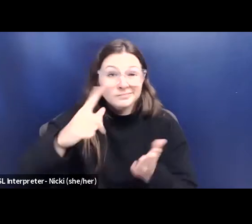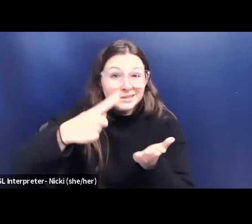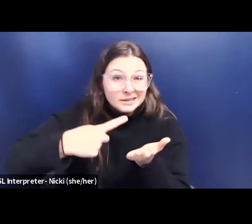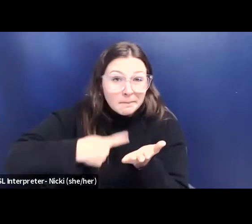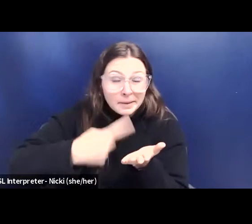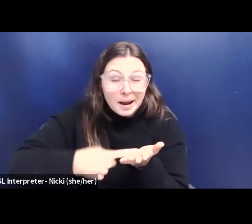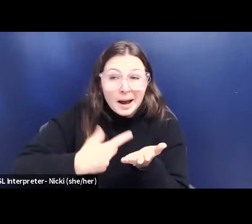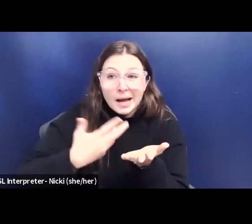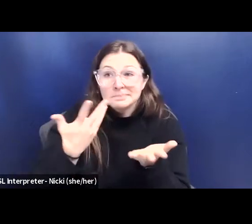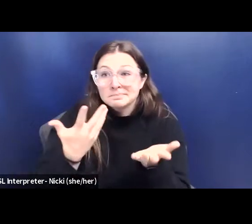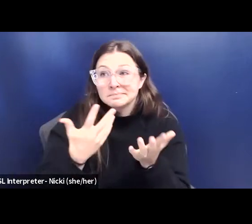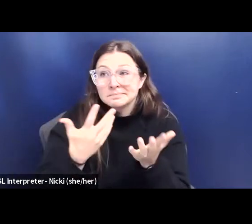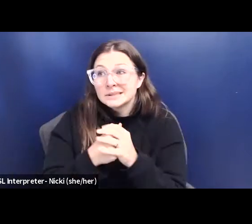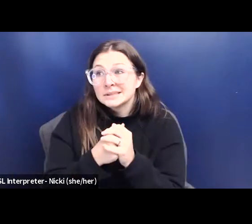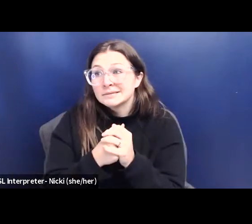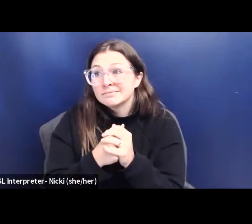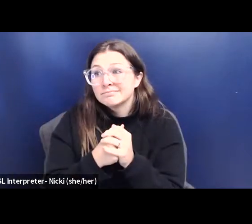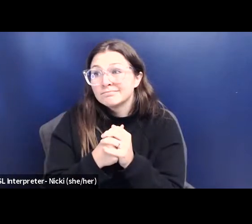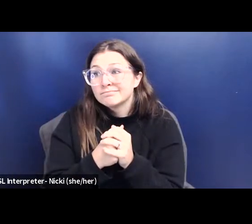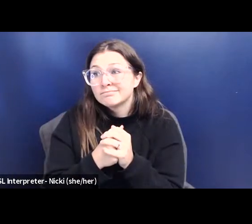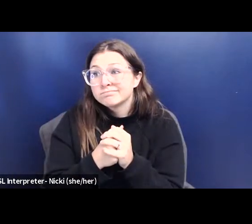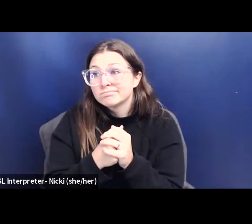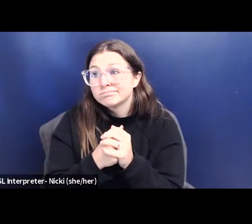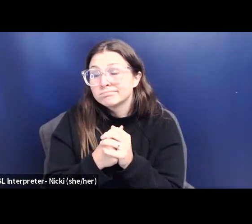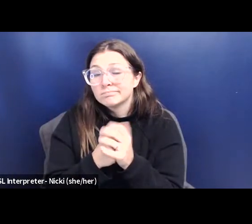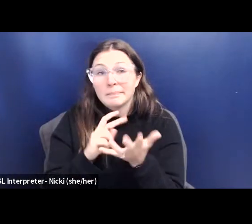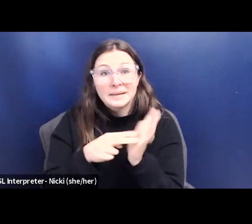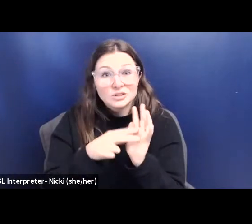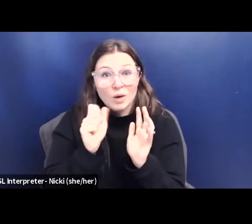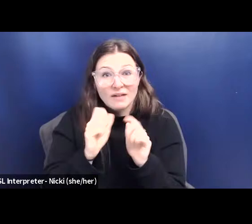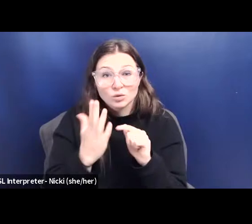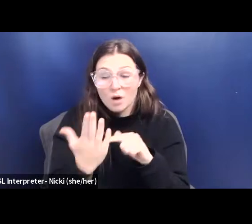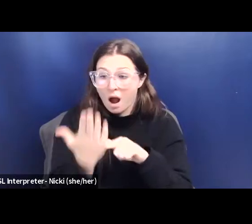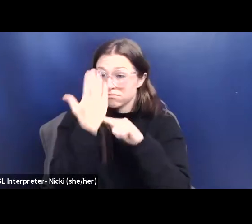means really having to face and confront